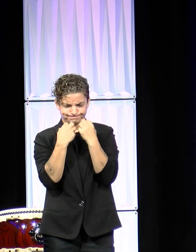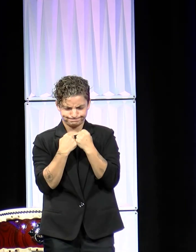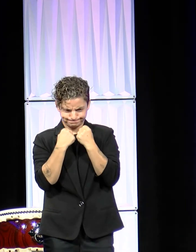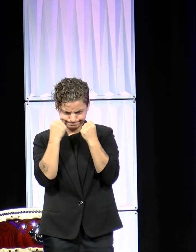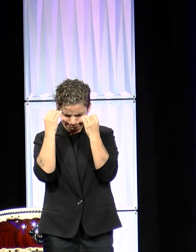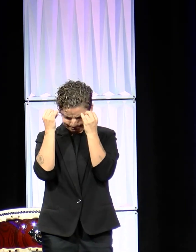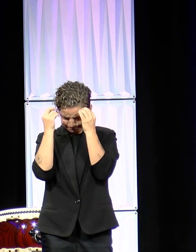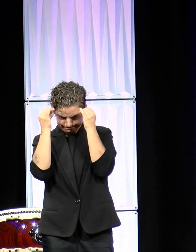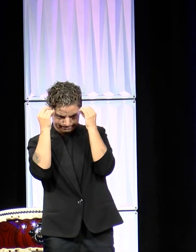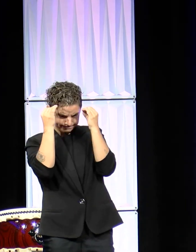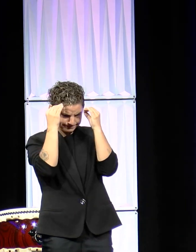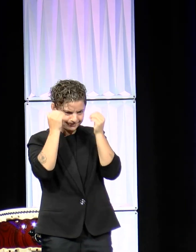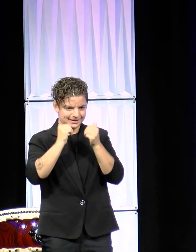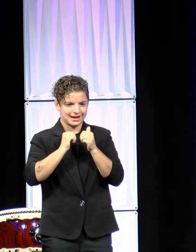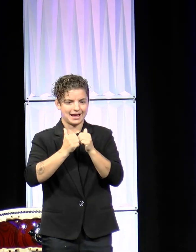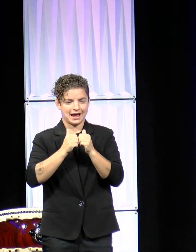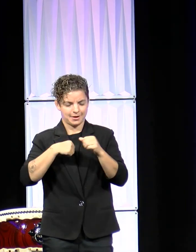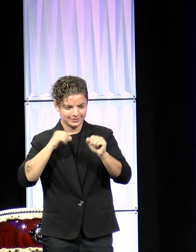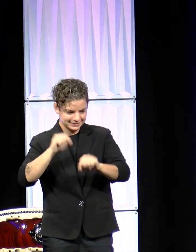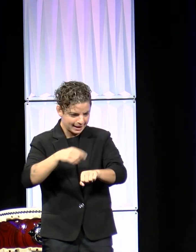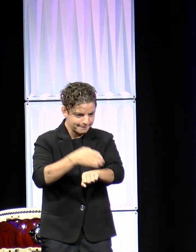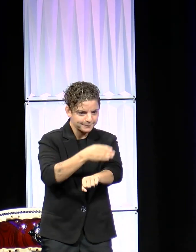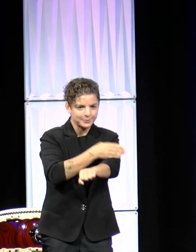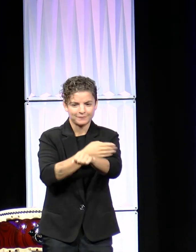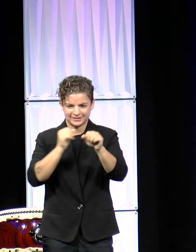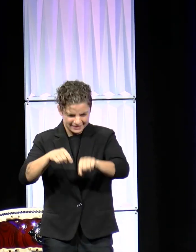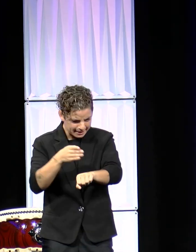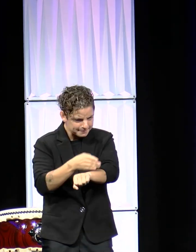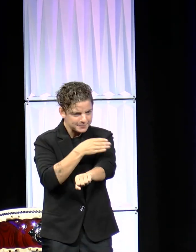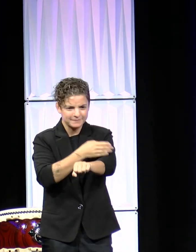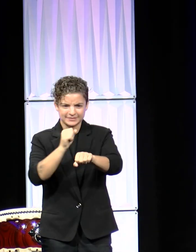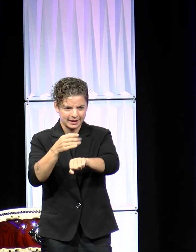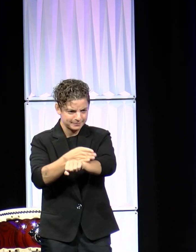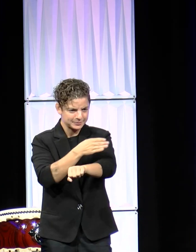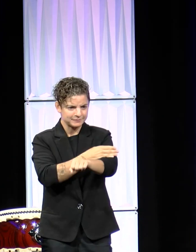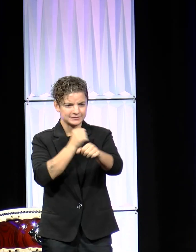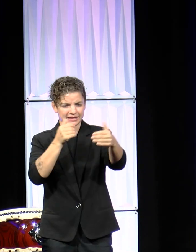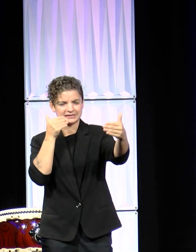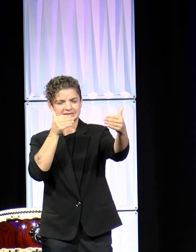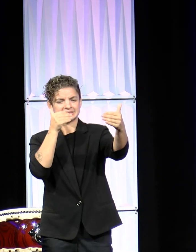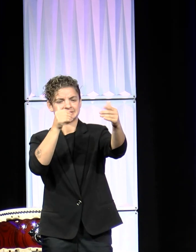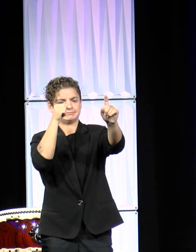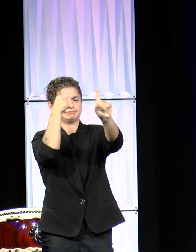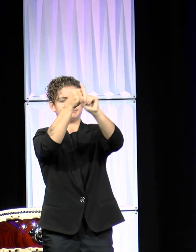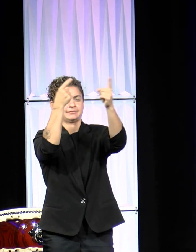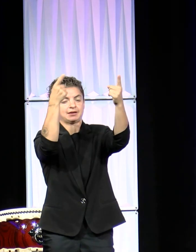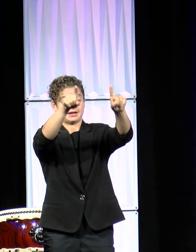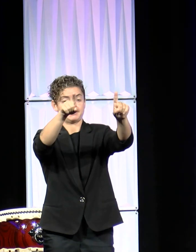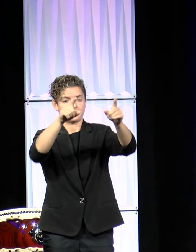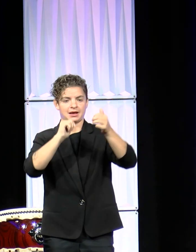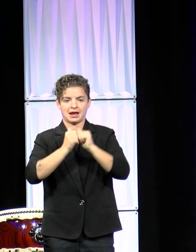What would it take for us to get there, to get to that tipping point?